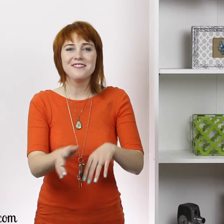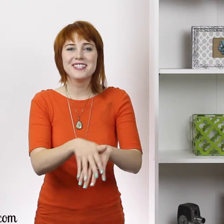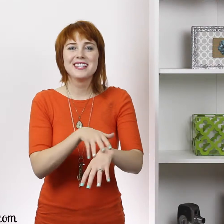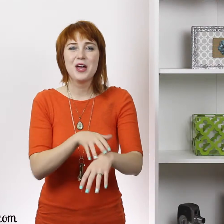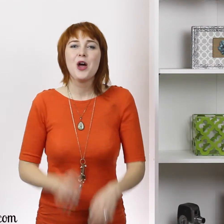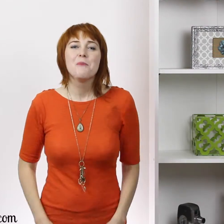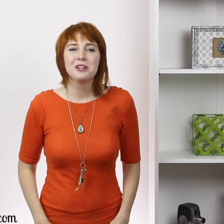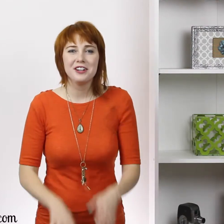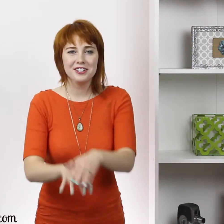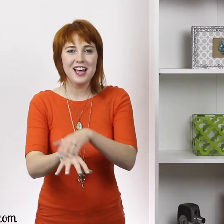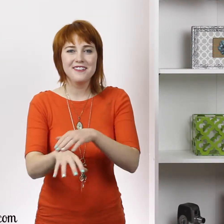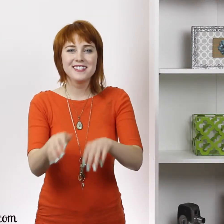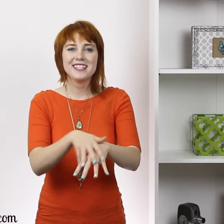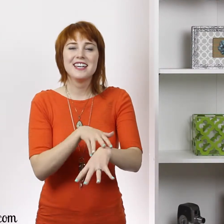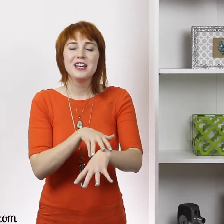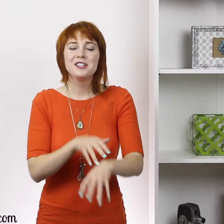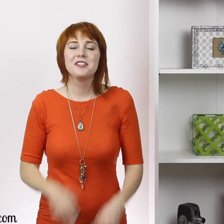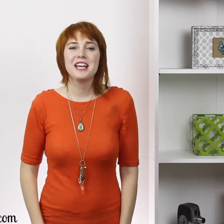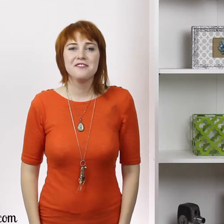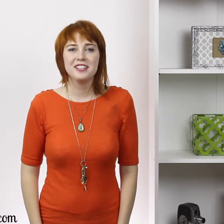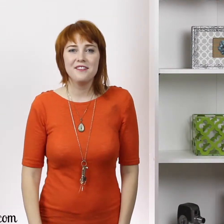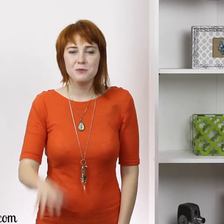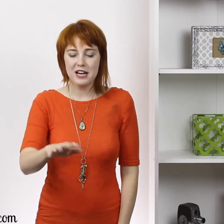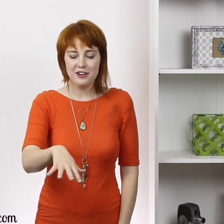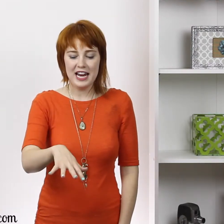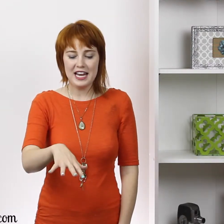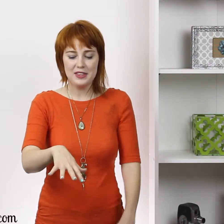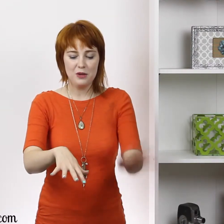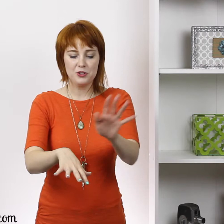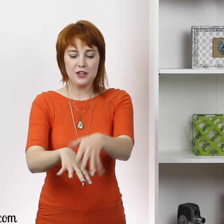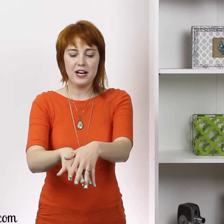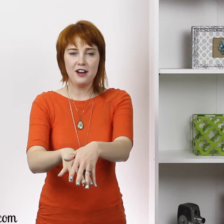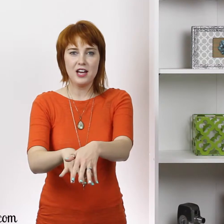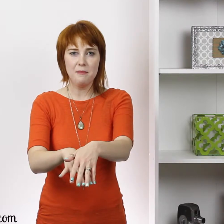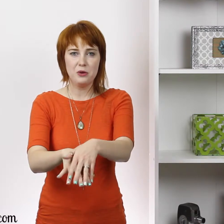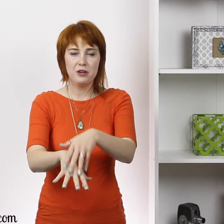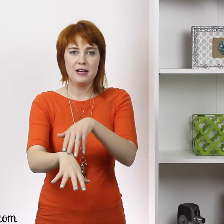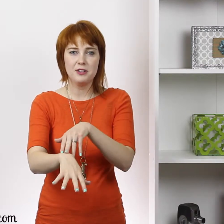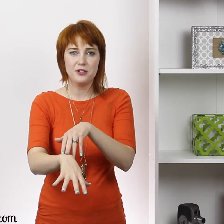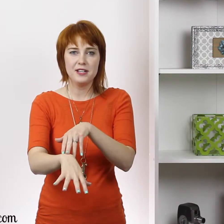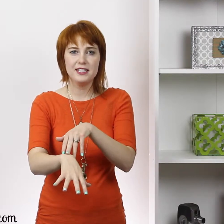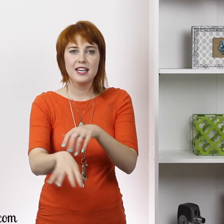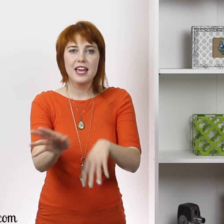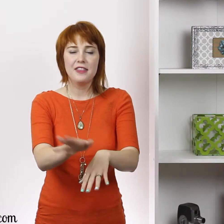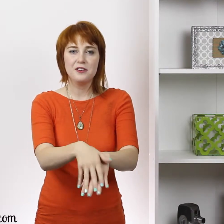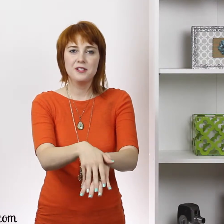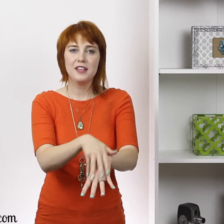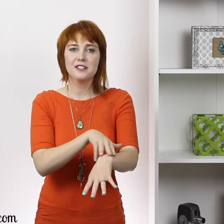gloves. Put on your gloves. To do the sign for gloves, you put out your hand, and then you put your other hand on top, and you bring it up to your wrist. And then you do it on the other